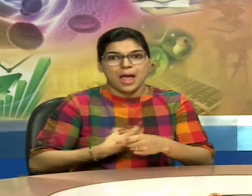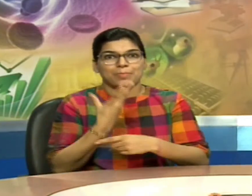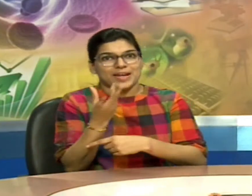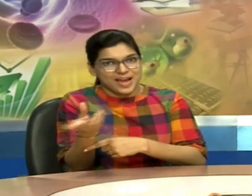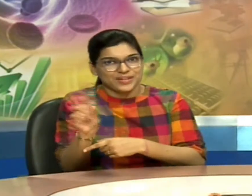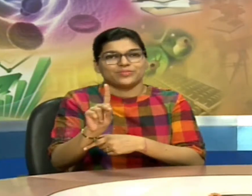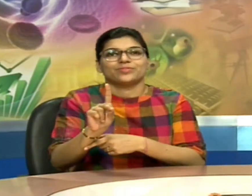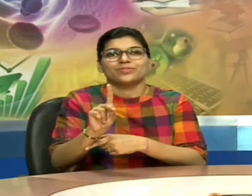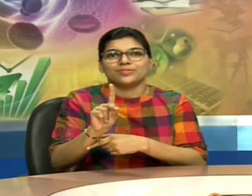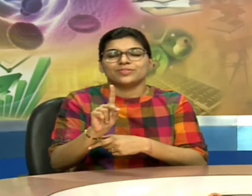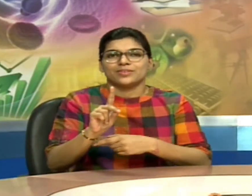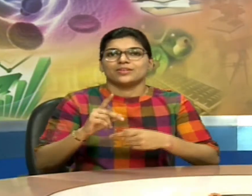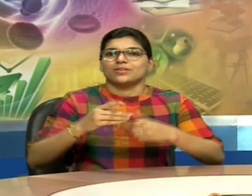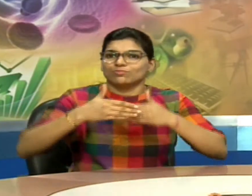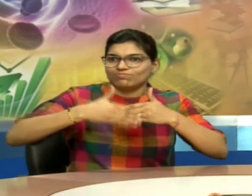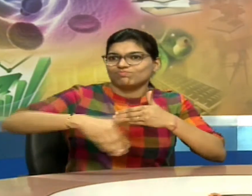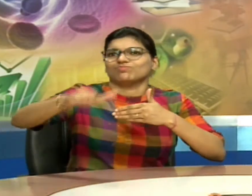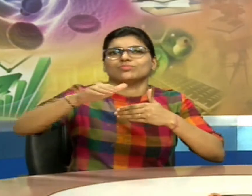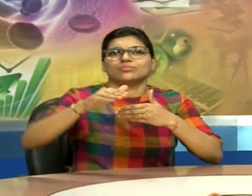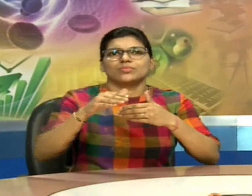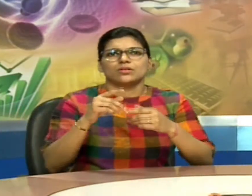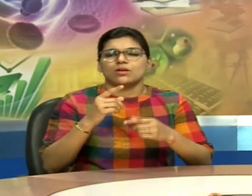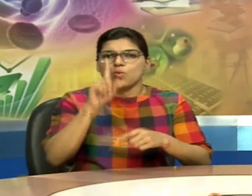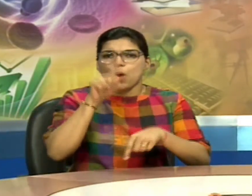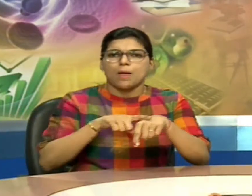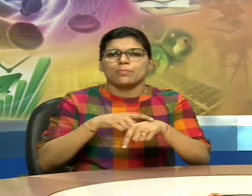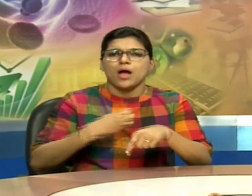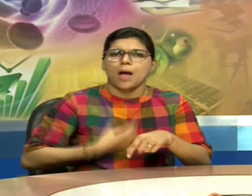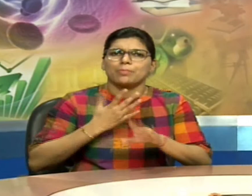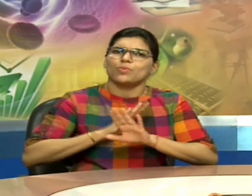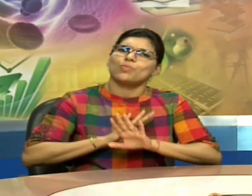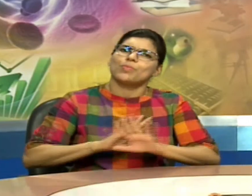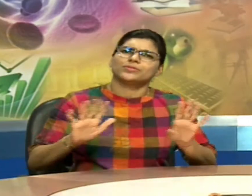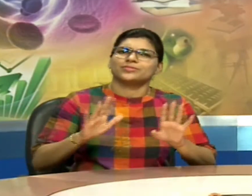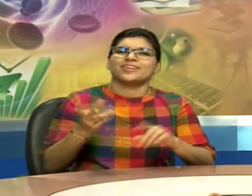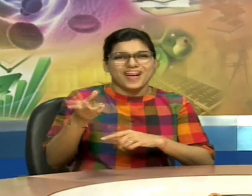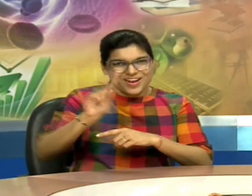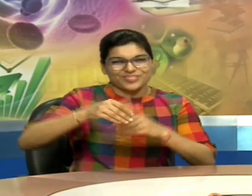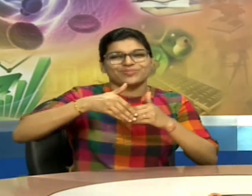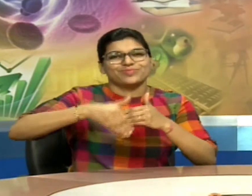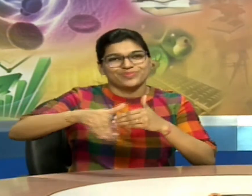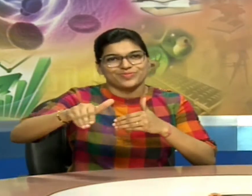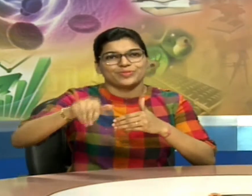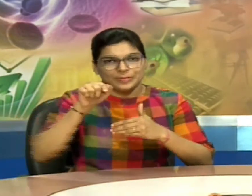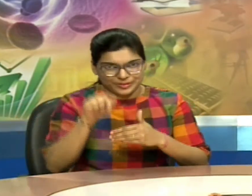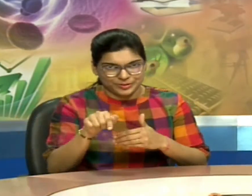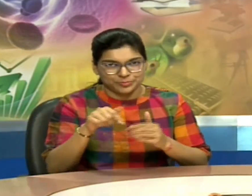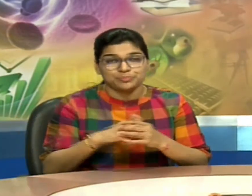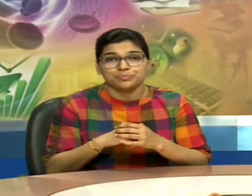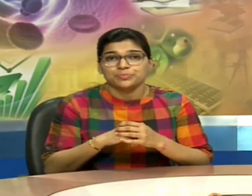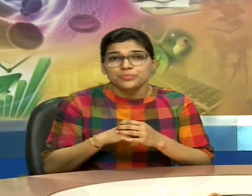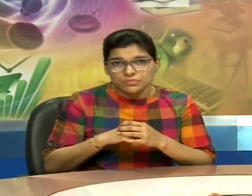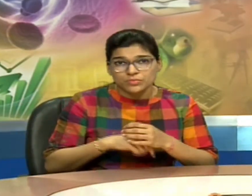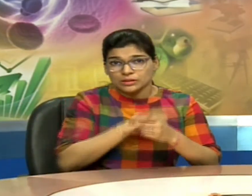It means to express happiness. It's not a one-time happiness.